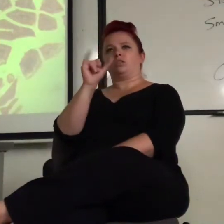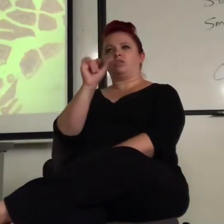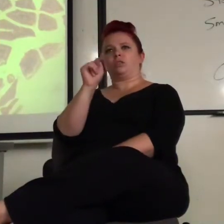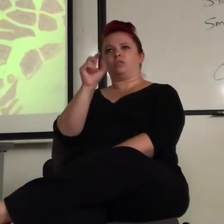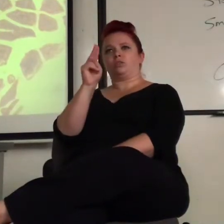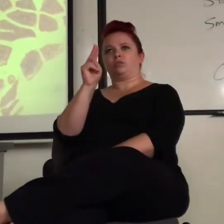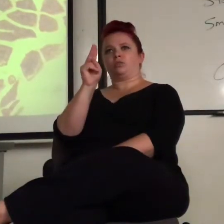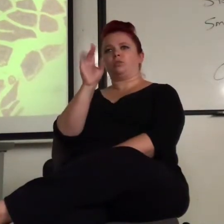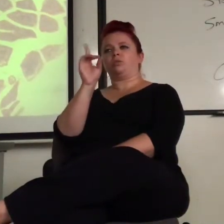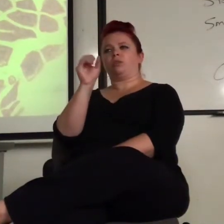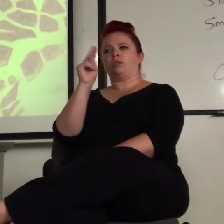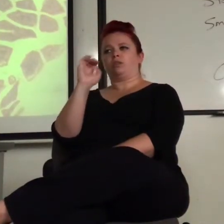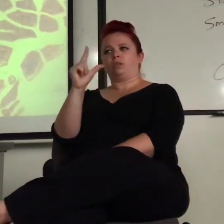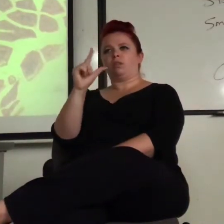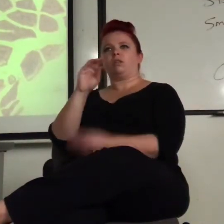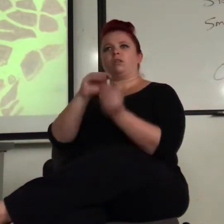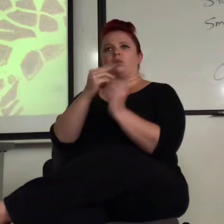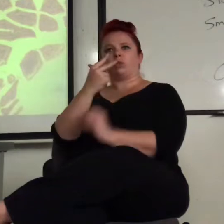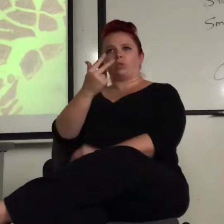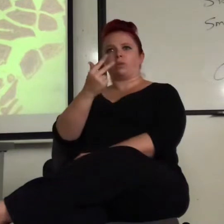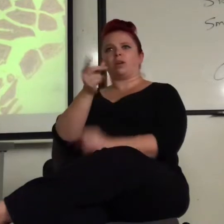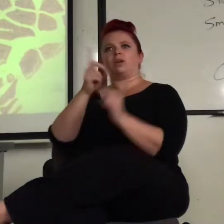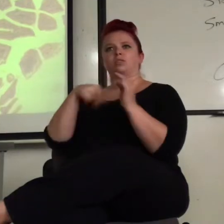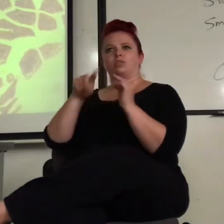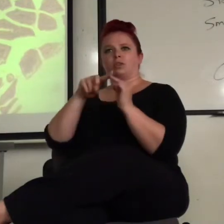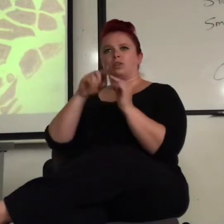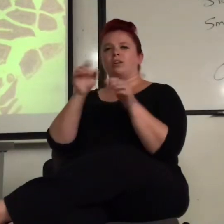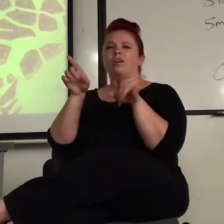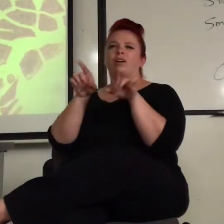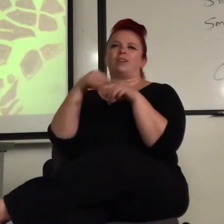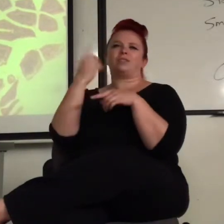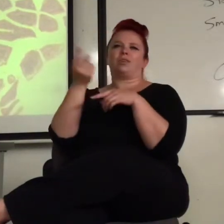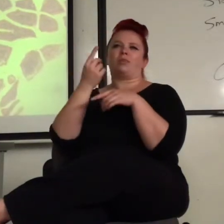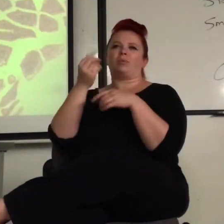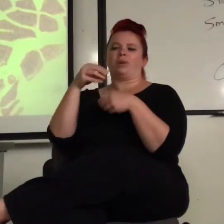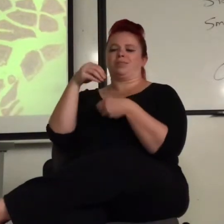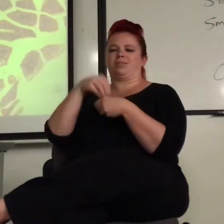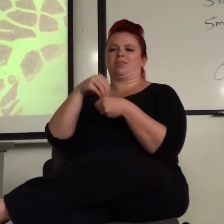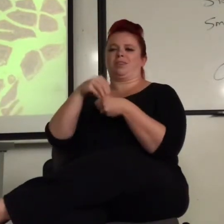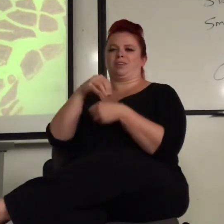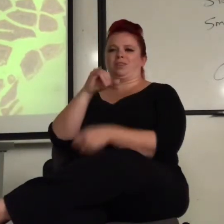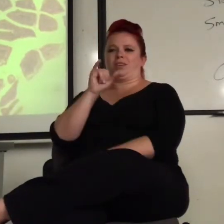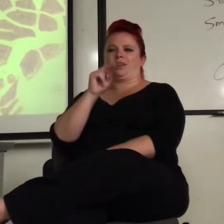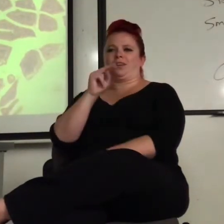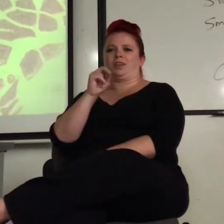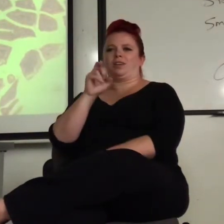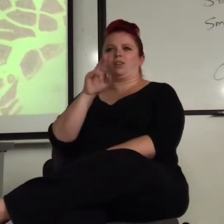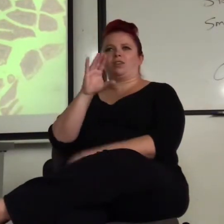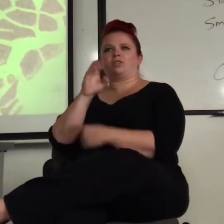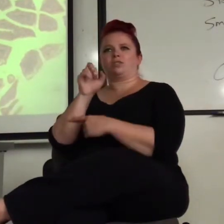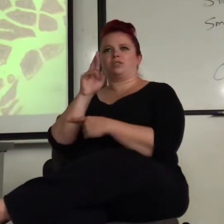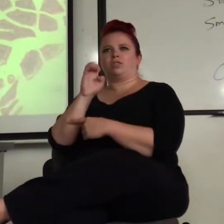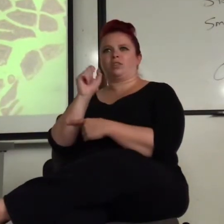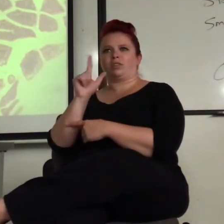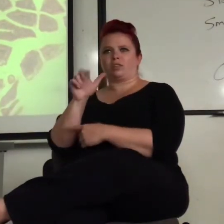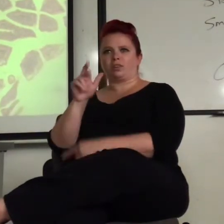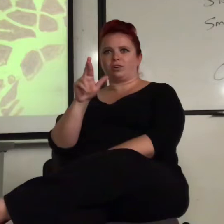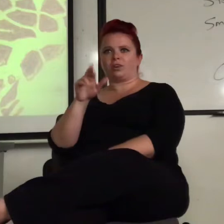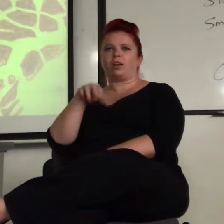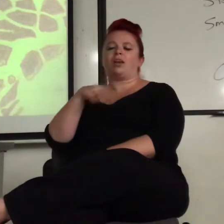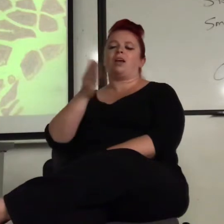is circular. It always goes inner circular, outer longitudinal. Okay. Number 4,